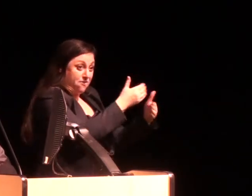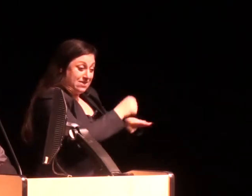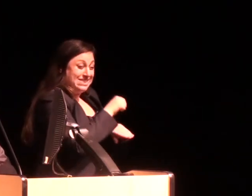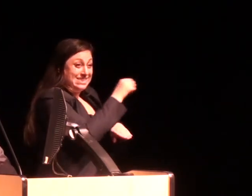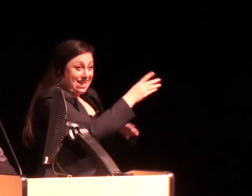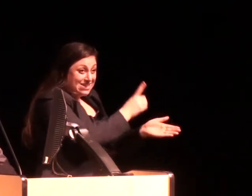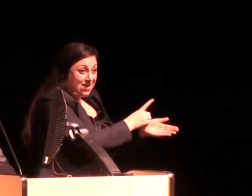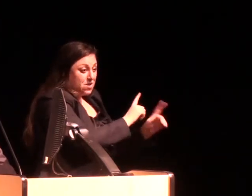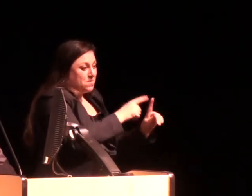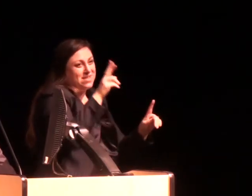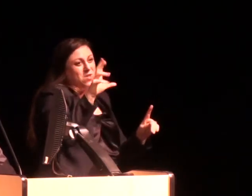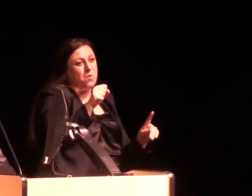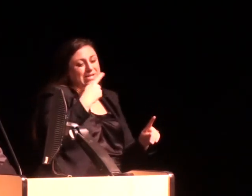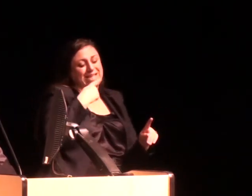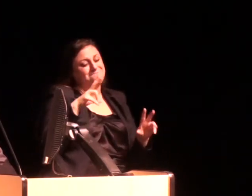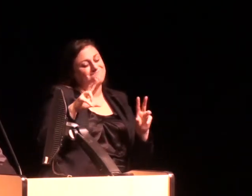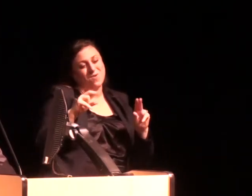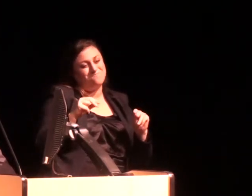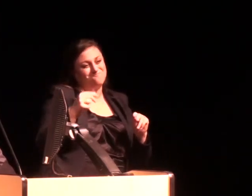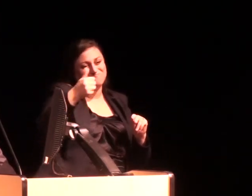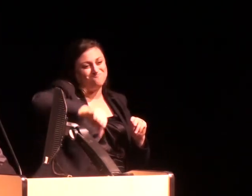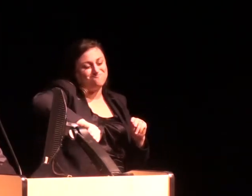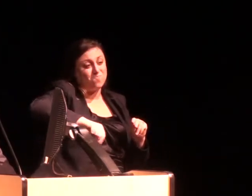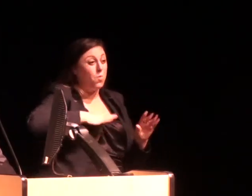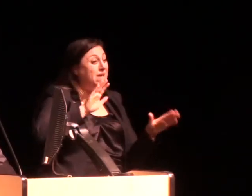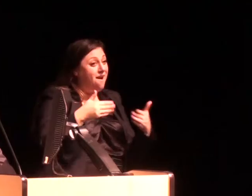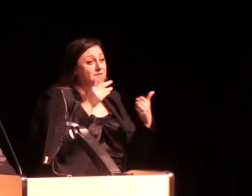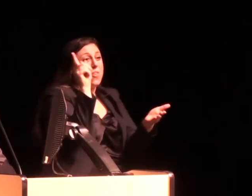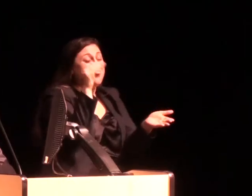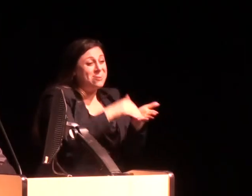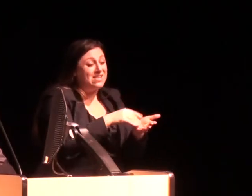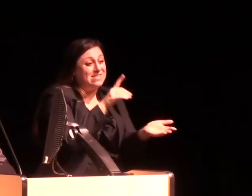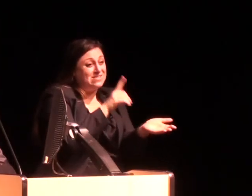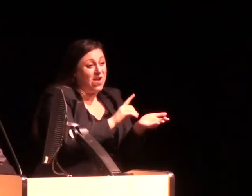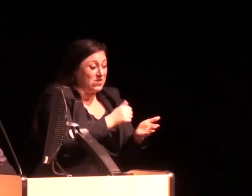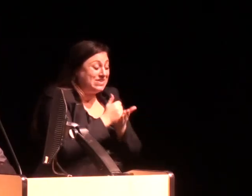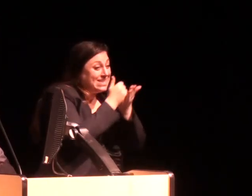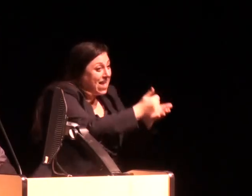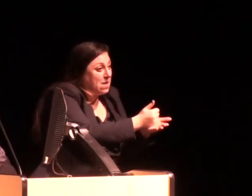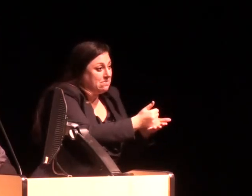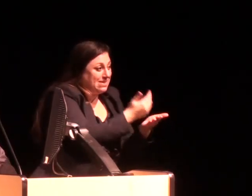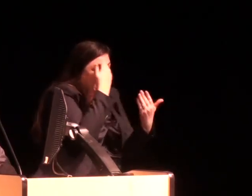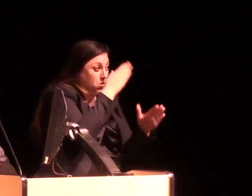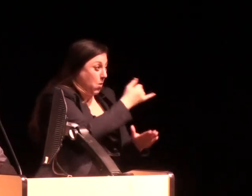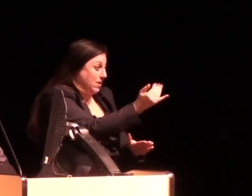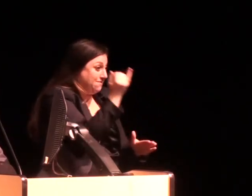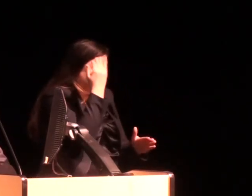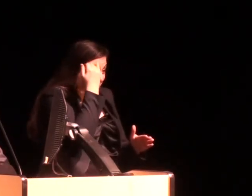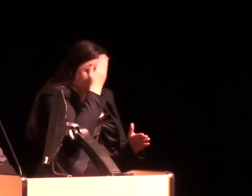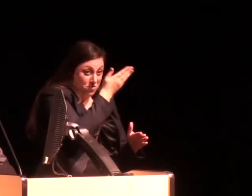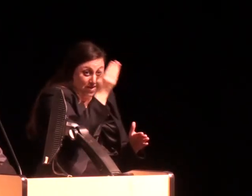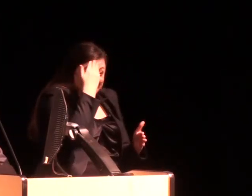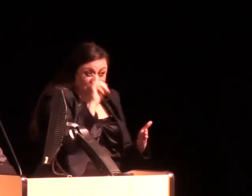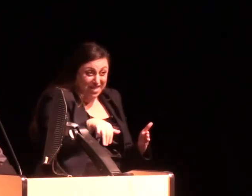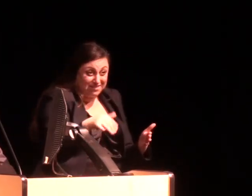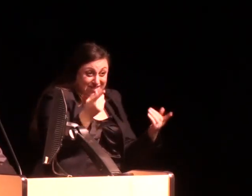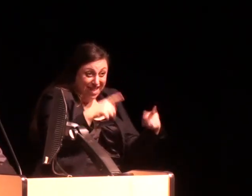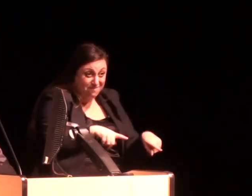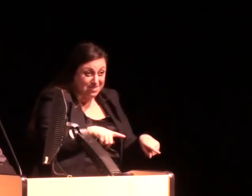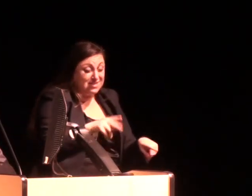politics. But we offered 1,000 doctors to help when the Katrina, I don't know if you are aware of that. But after